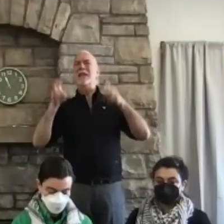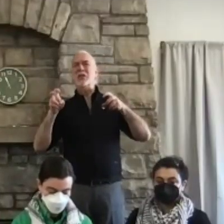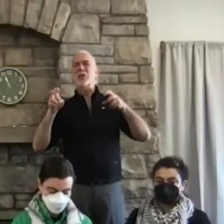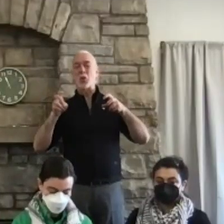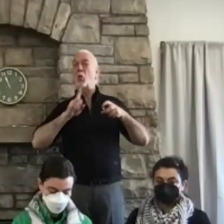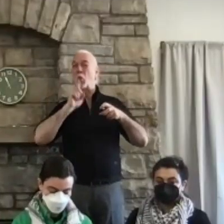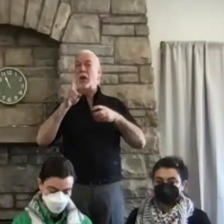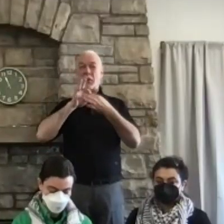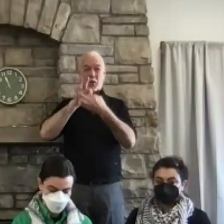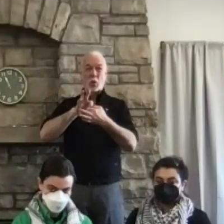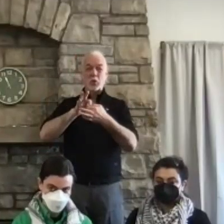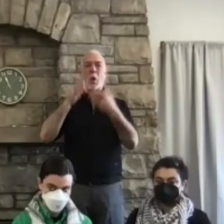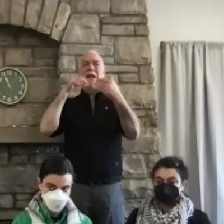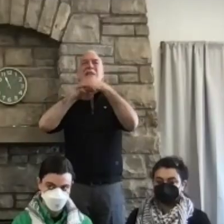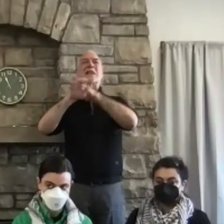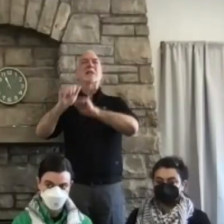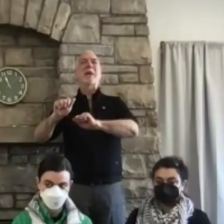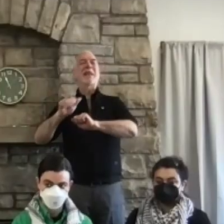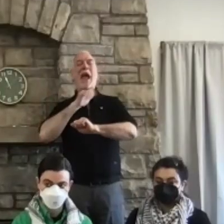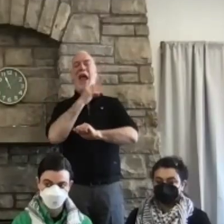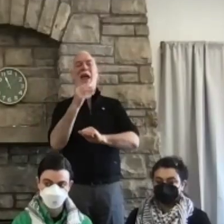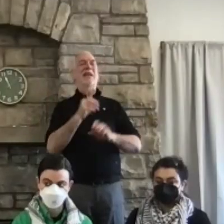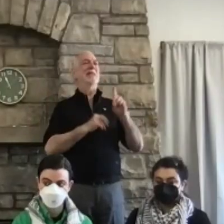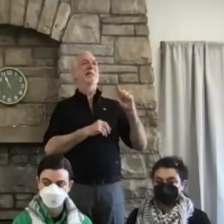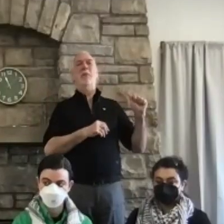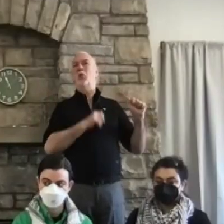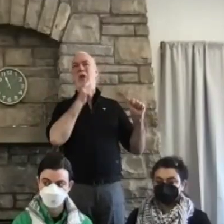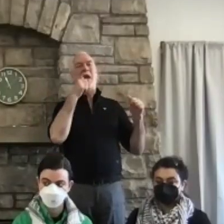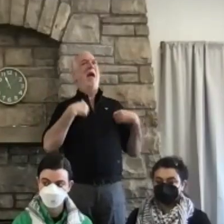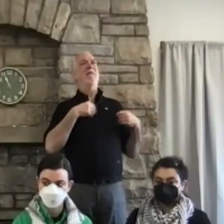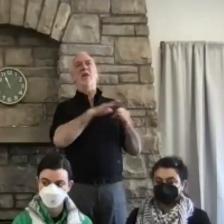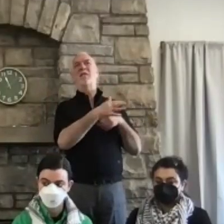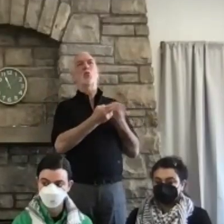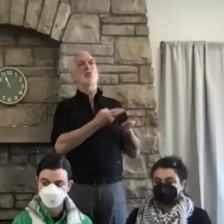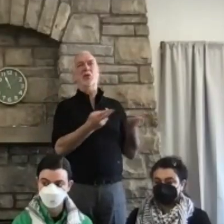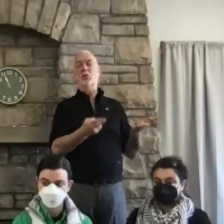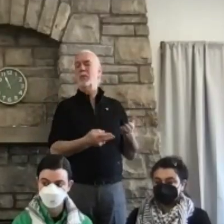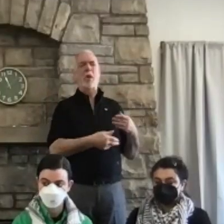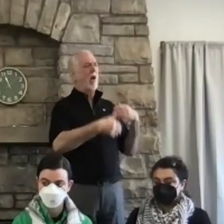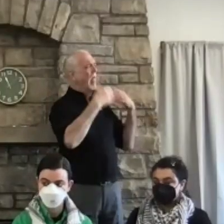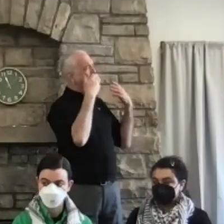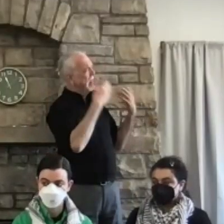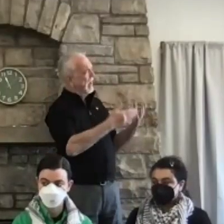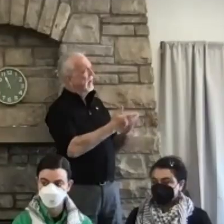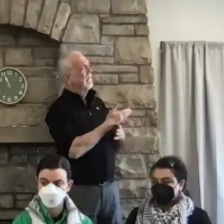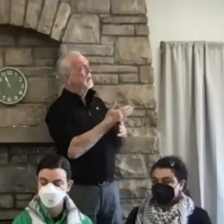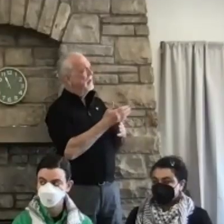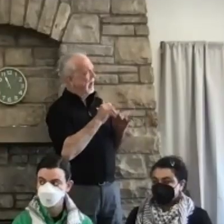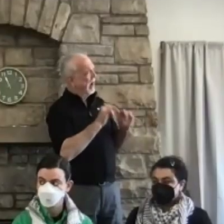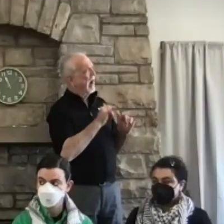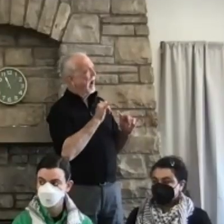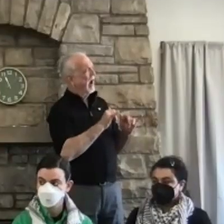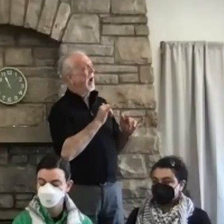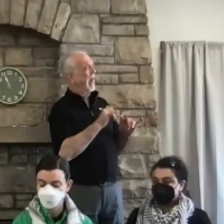of accessibility and lack of resources for the disabled at large. Absolutely, thank you for sharing that. It sort of